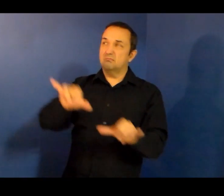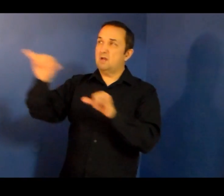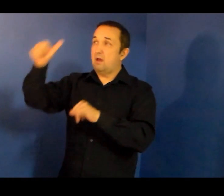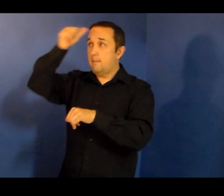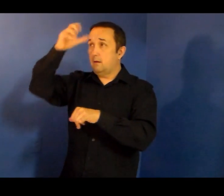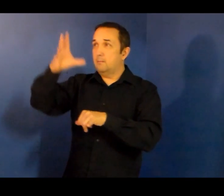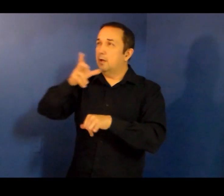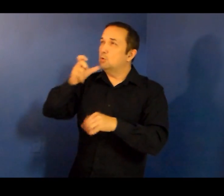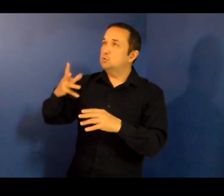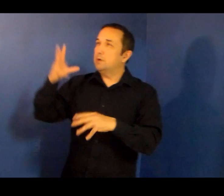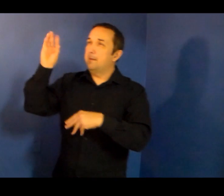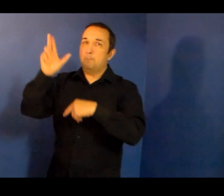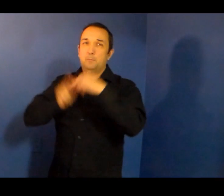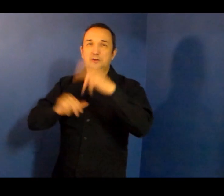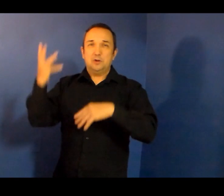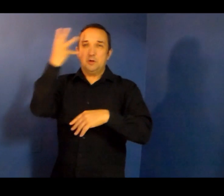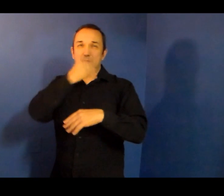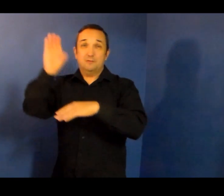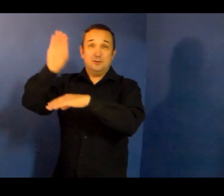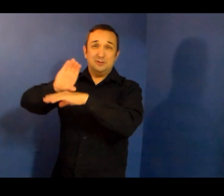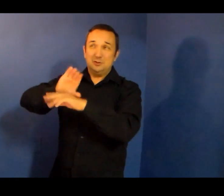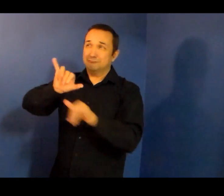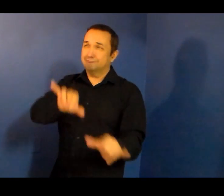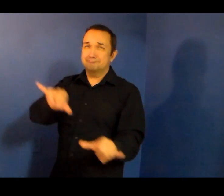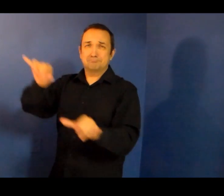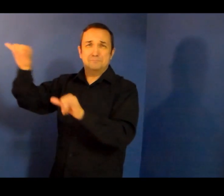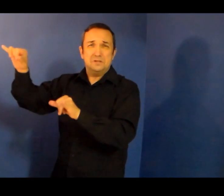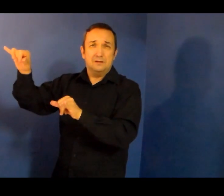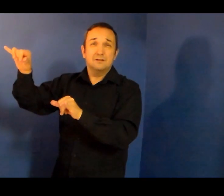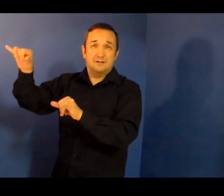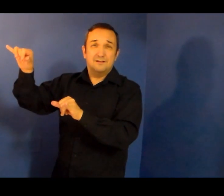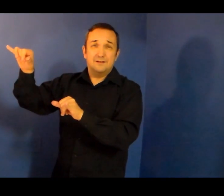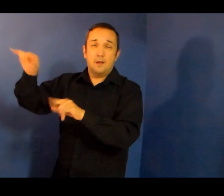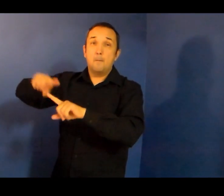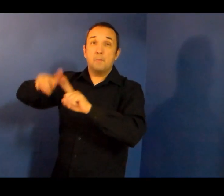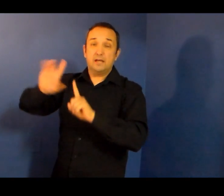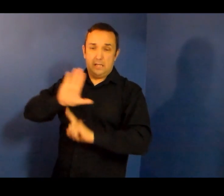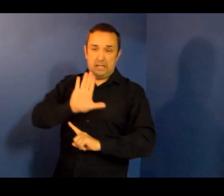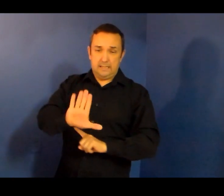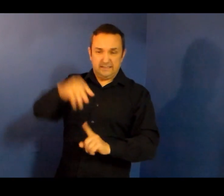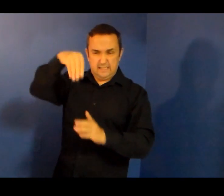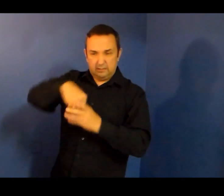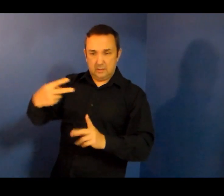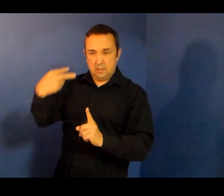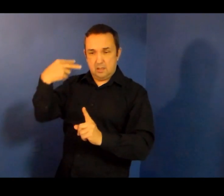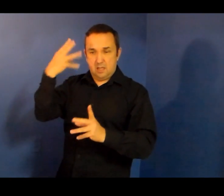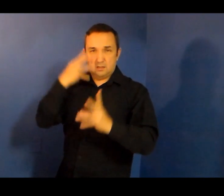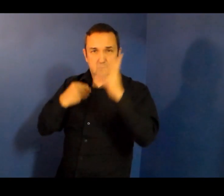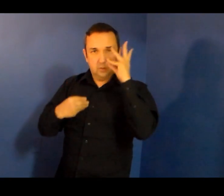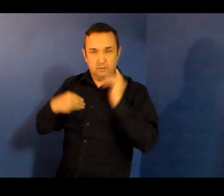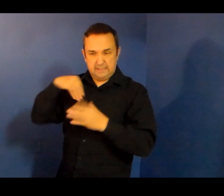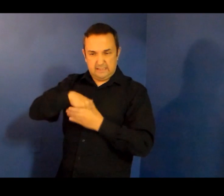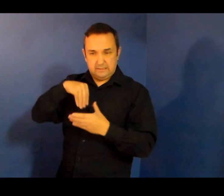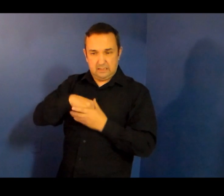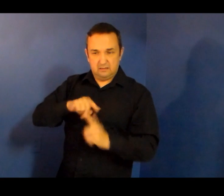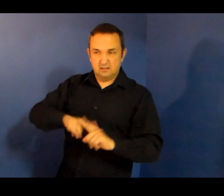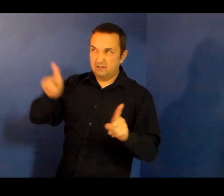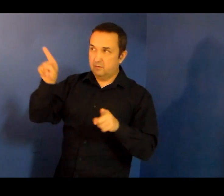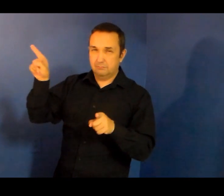man who is building a beautiful cathedral. But his inner experience was quite different. We do